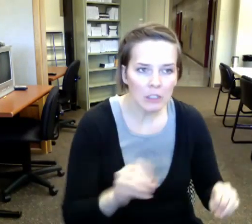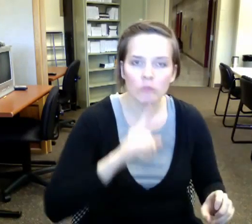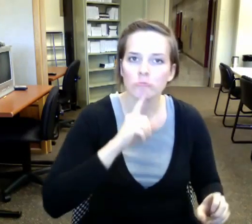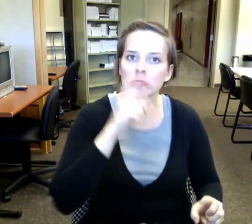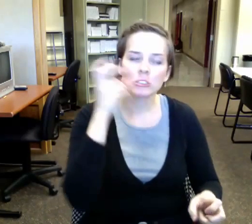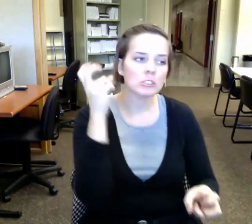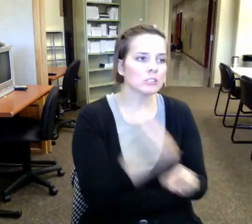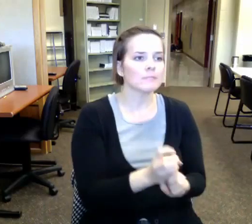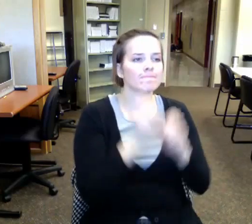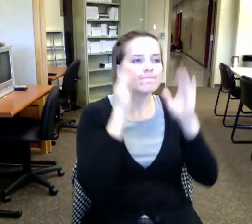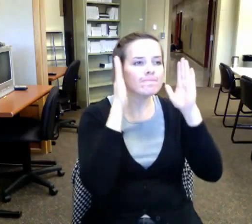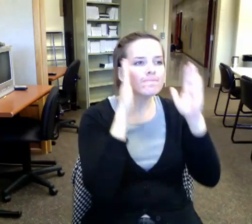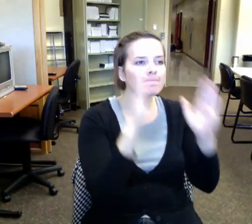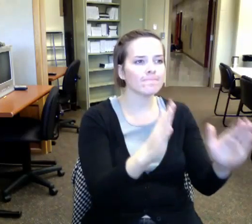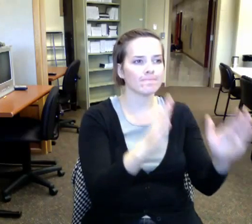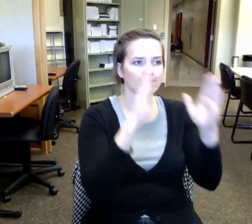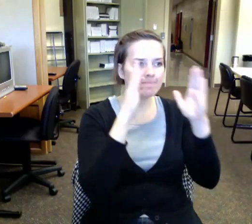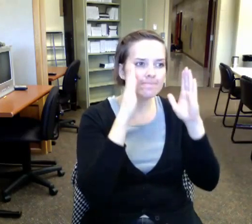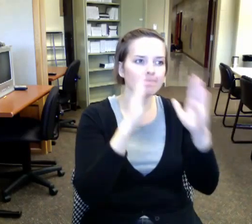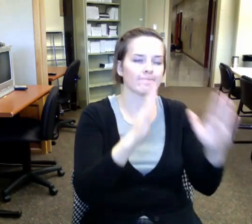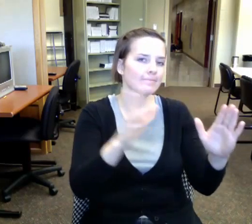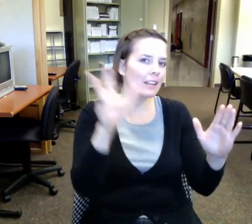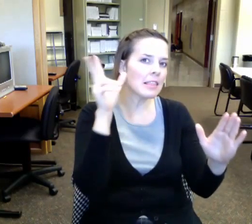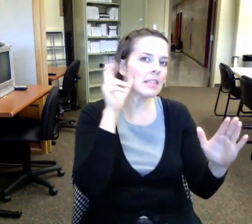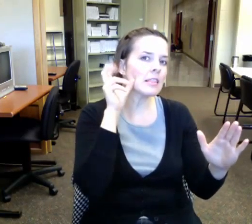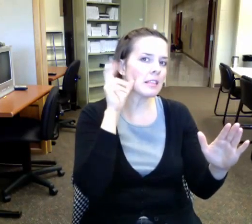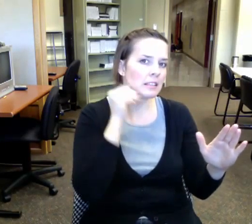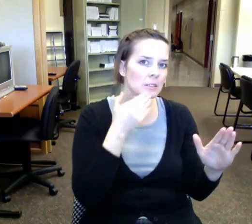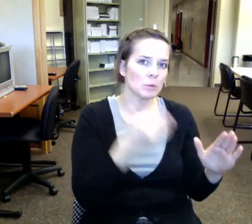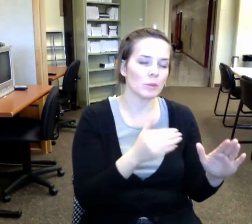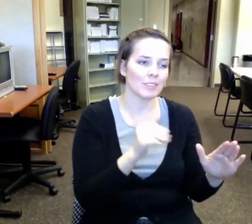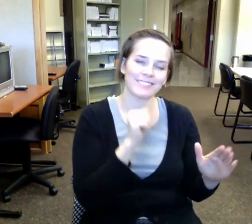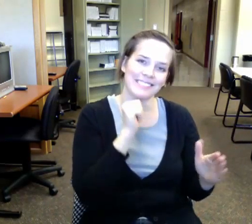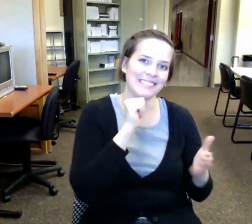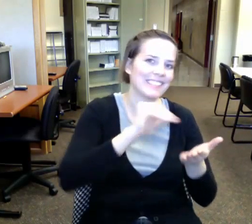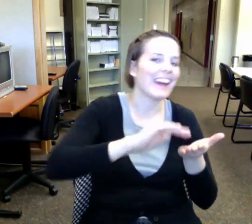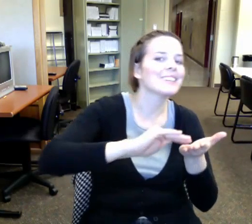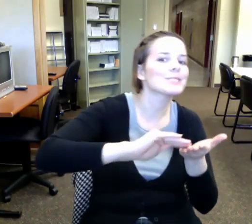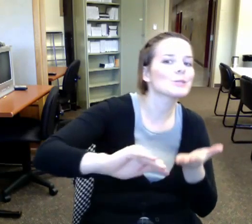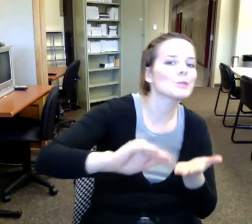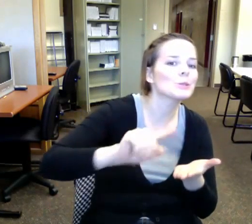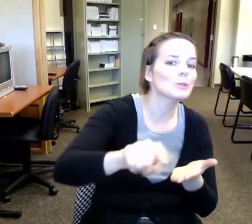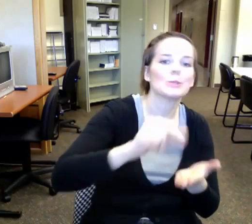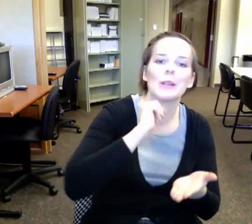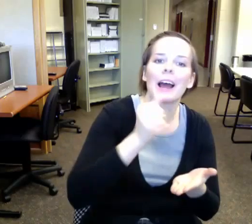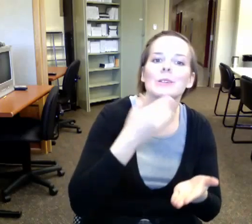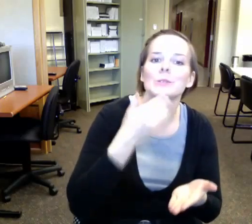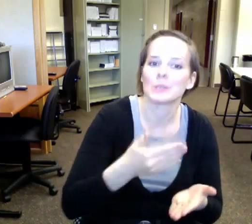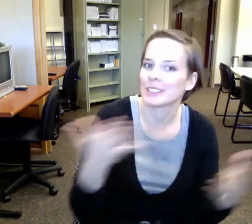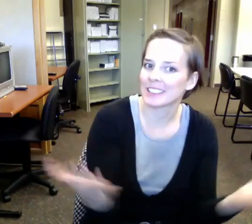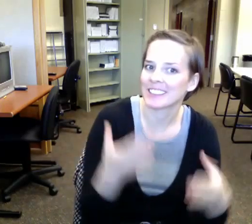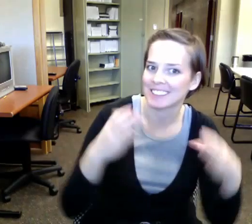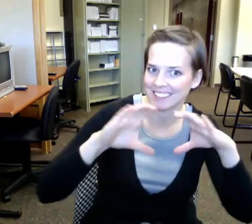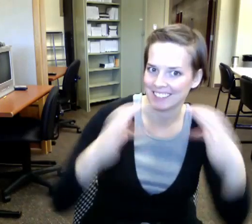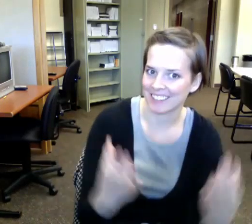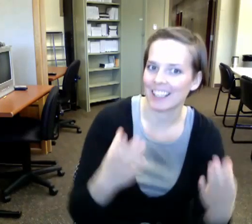effectively. Now, that doesn't give you any excuse for not doing well in this class. Just telling you that it does affect your ability